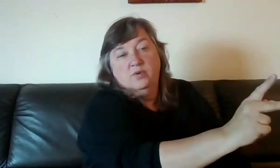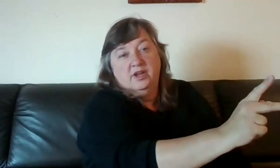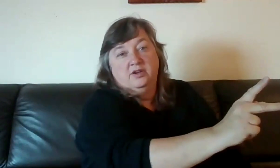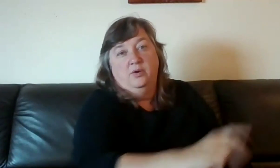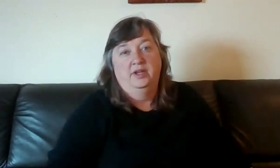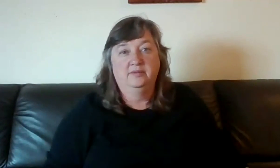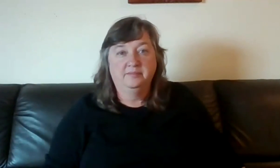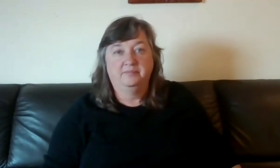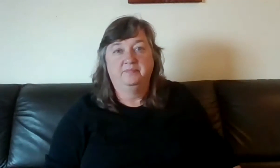way you're going.